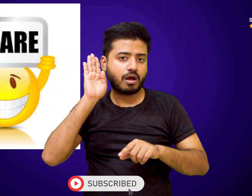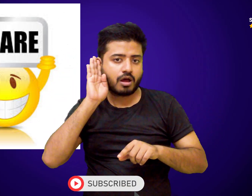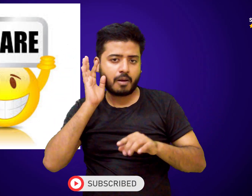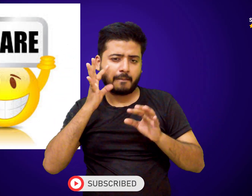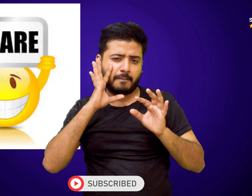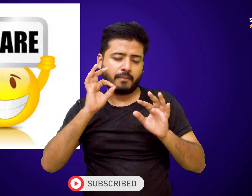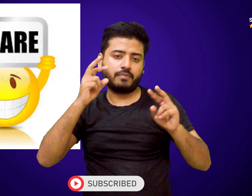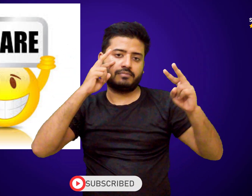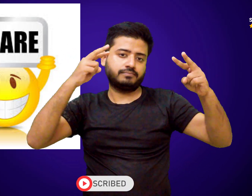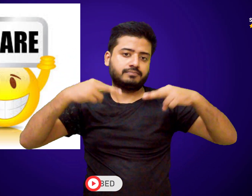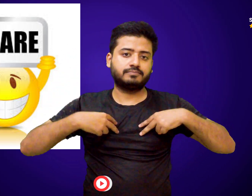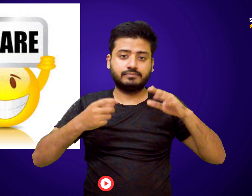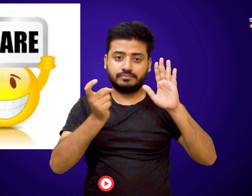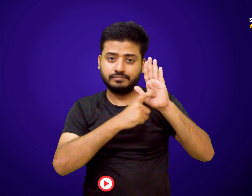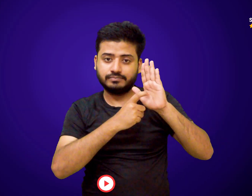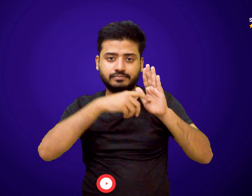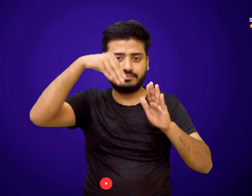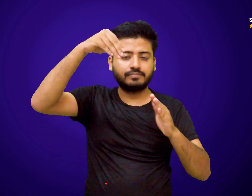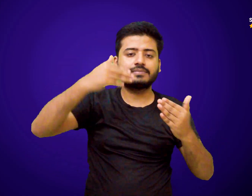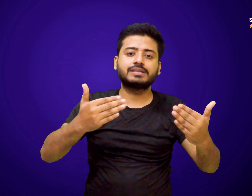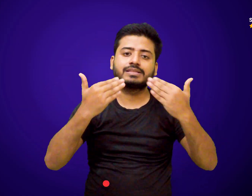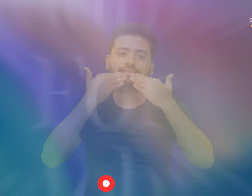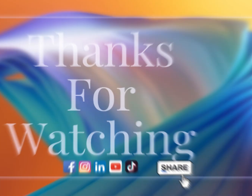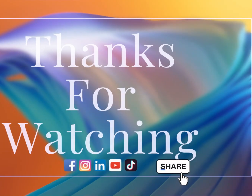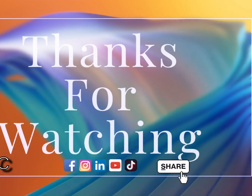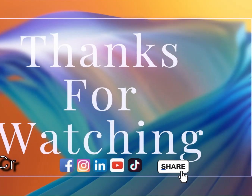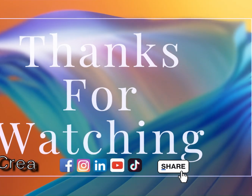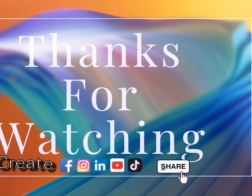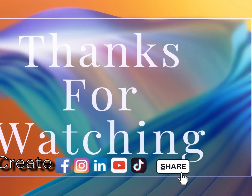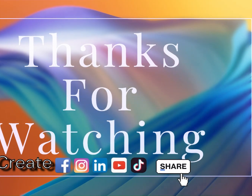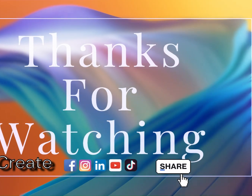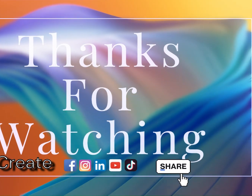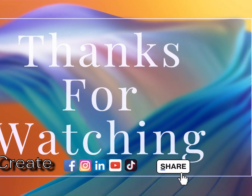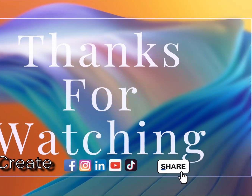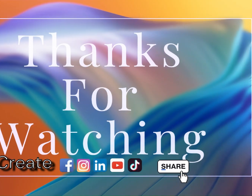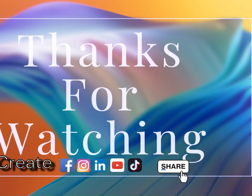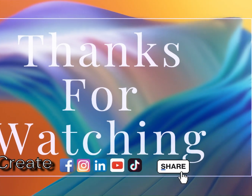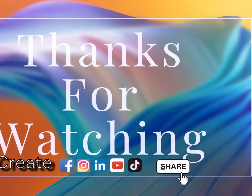for diplomats and high-ranking officials; and orange.